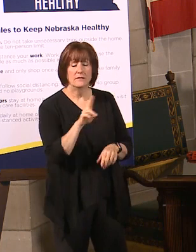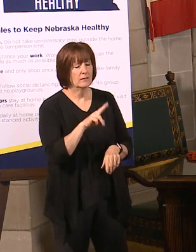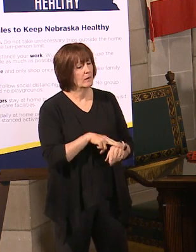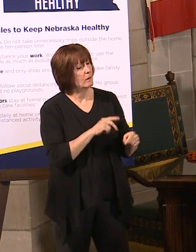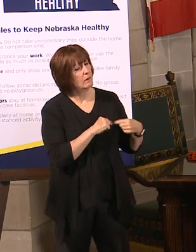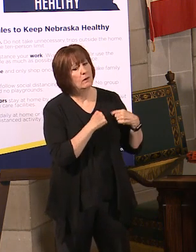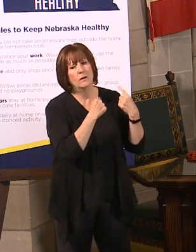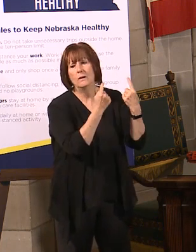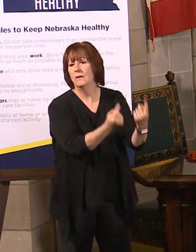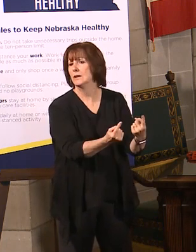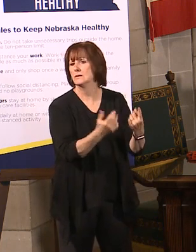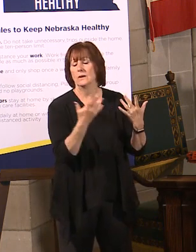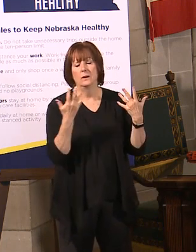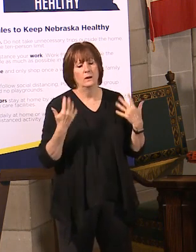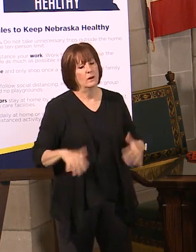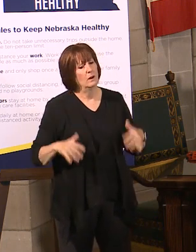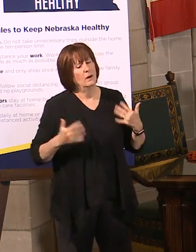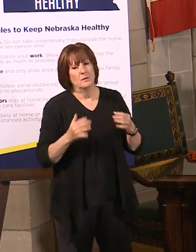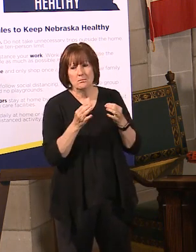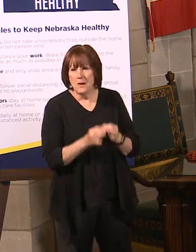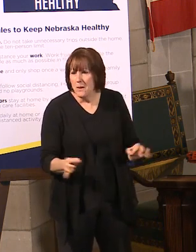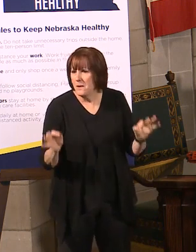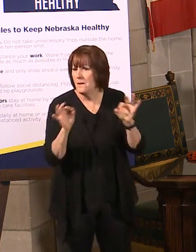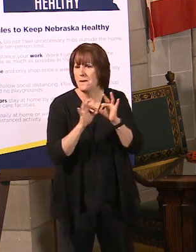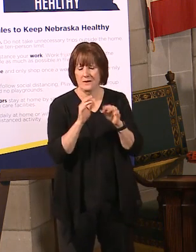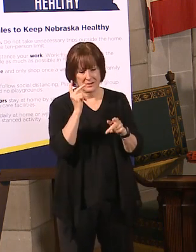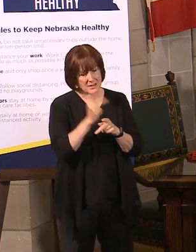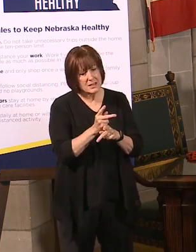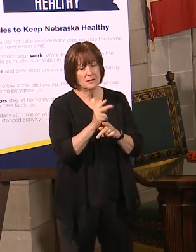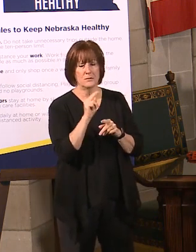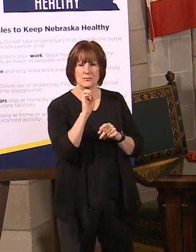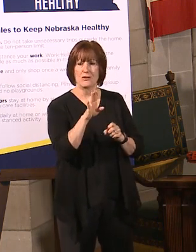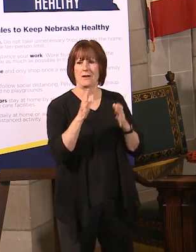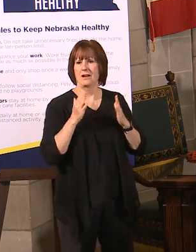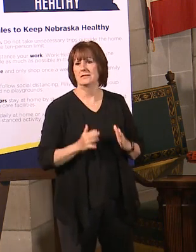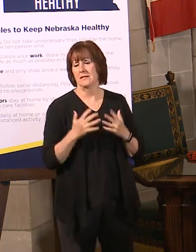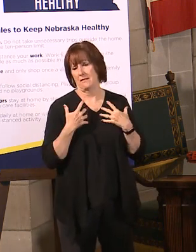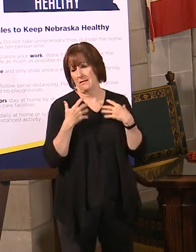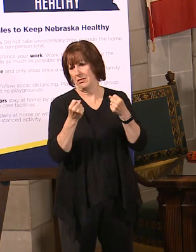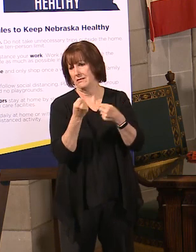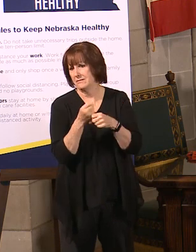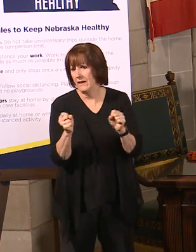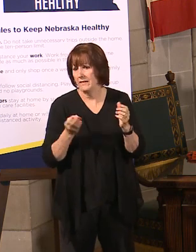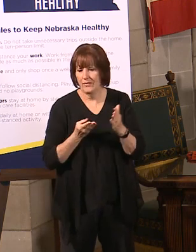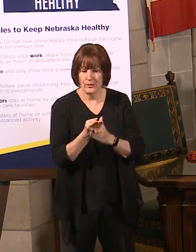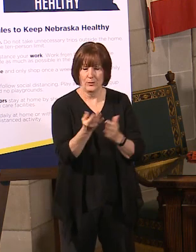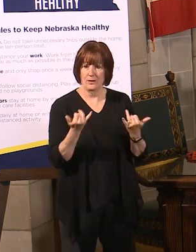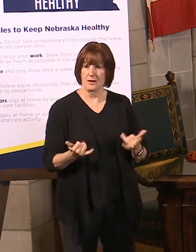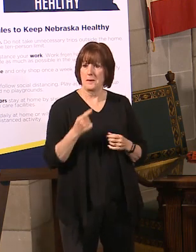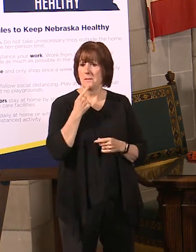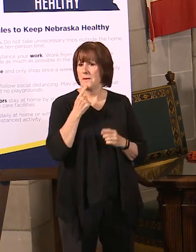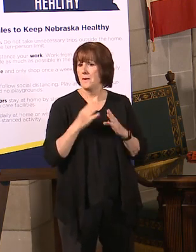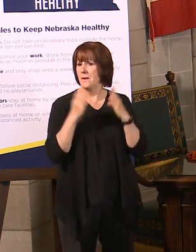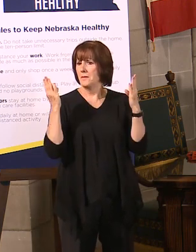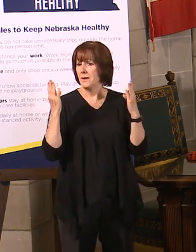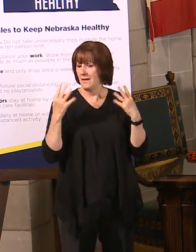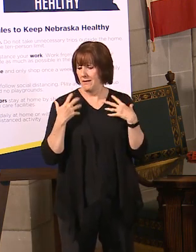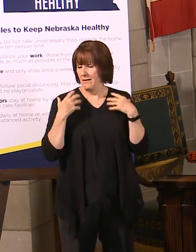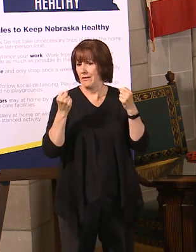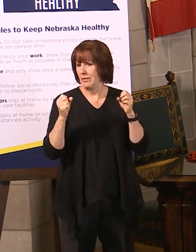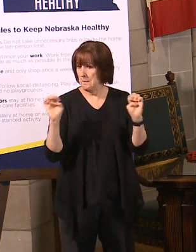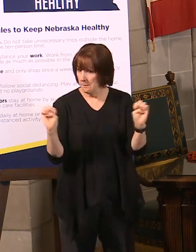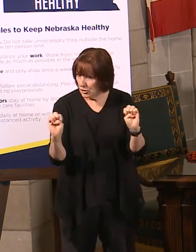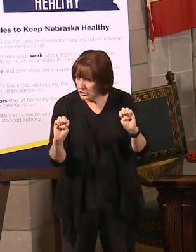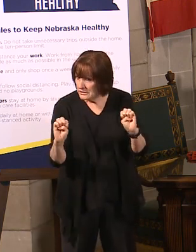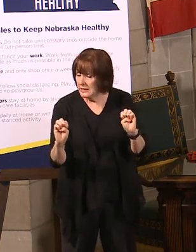been the front line of working to keep Nebraskans healthy and safe through this public health emergency and